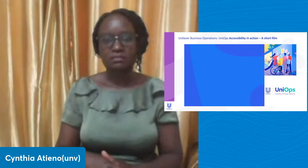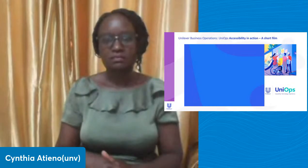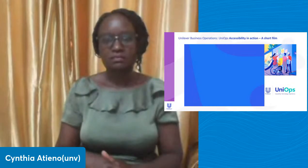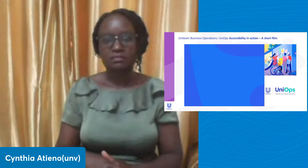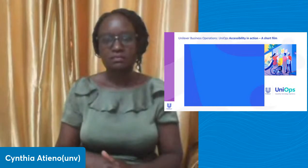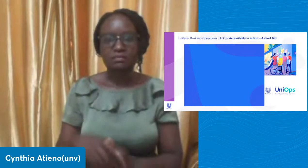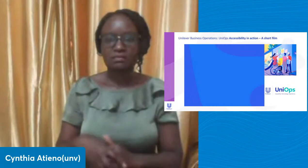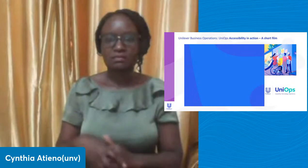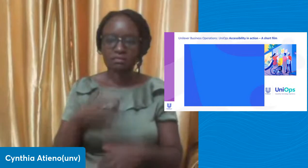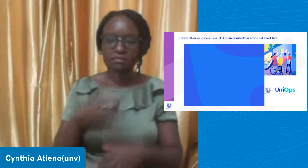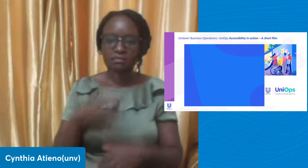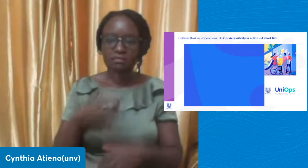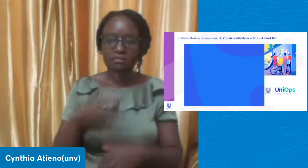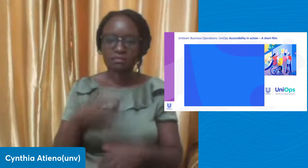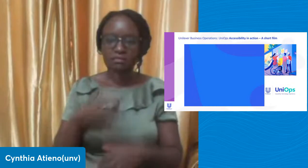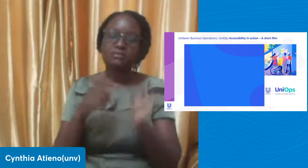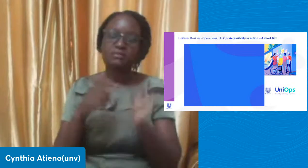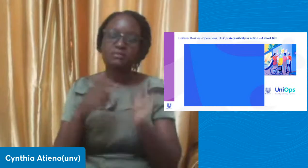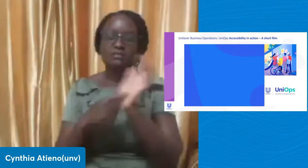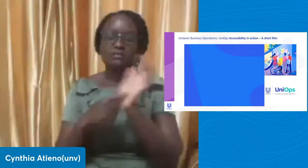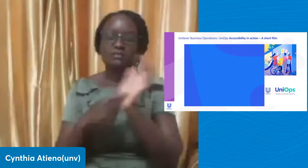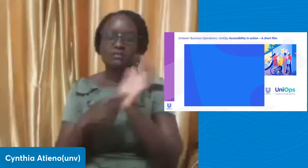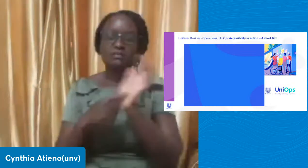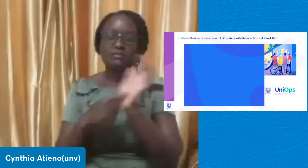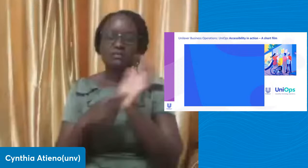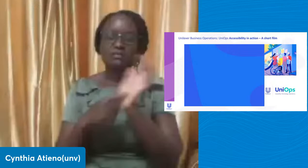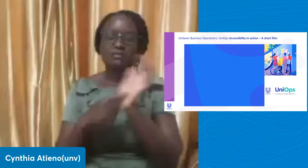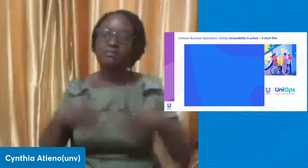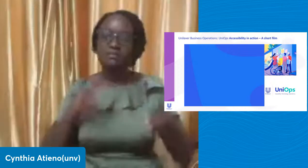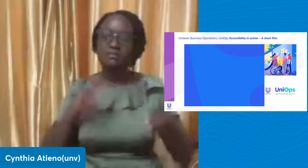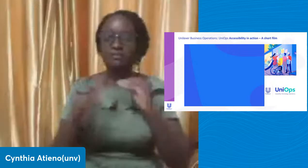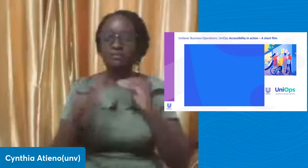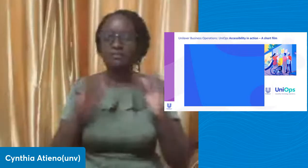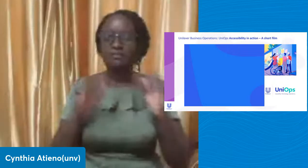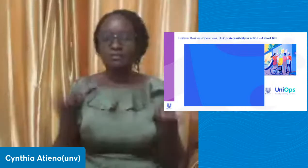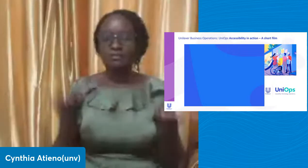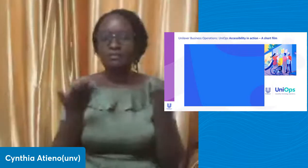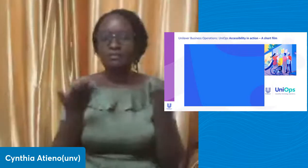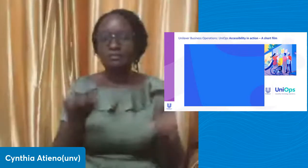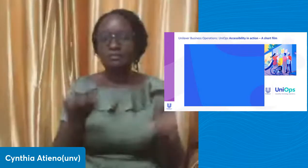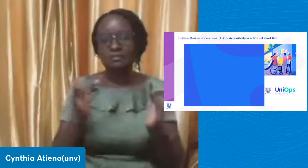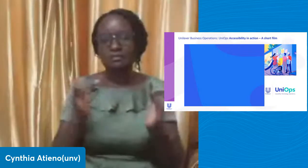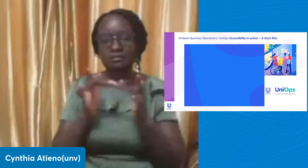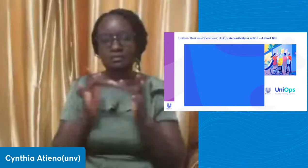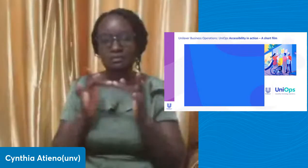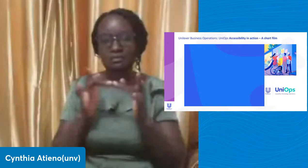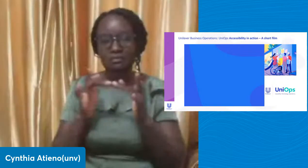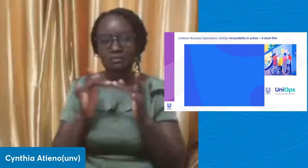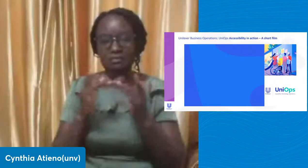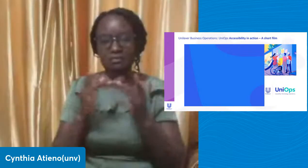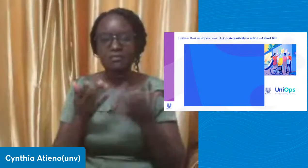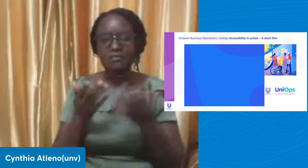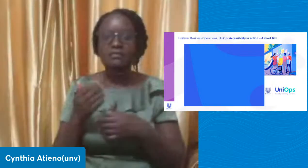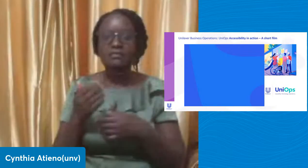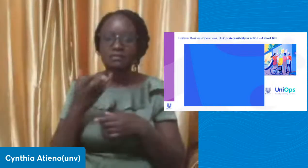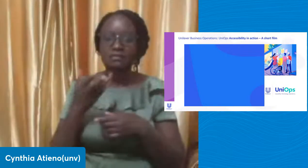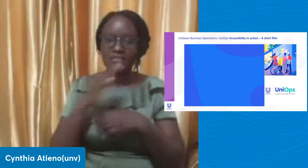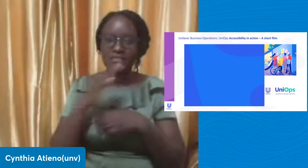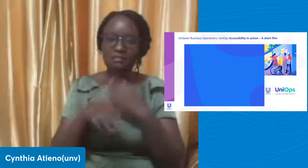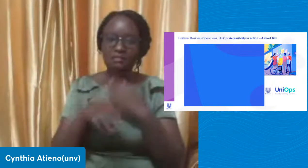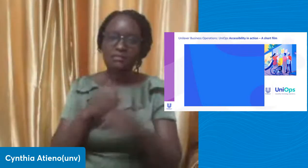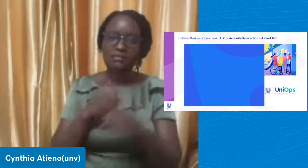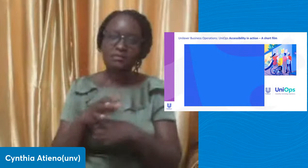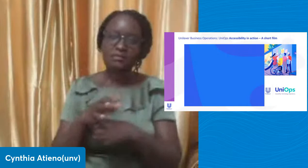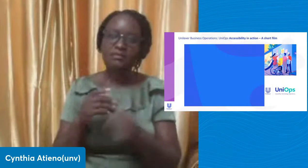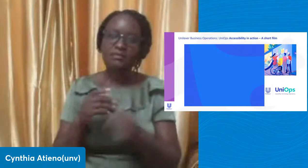in our partnership strategy. You will, in the movie, there will be referred to UNA, which